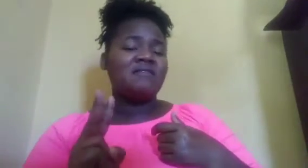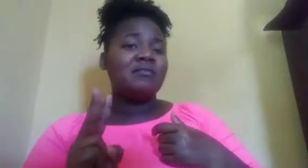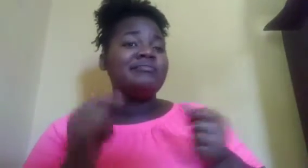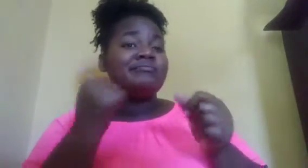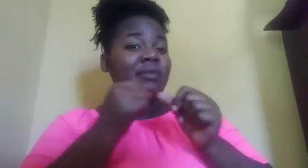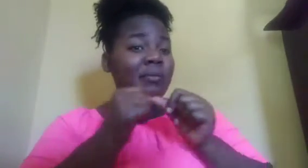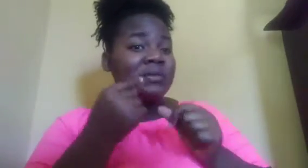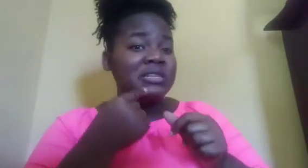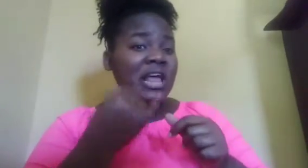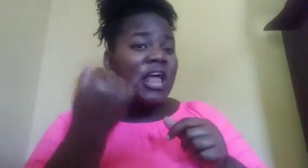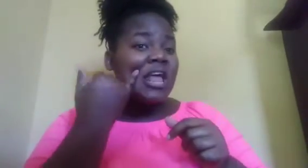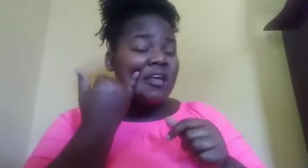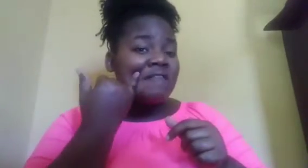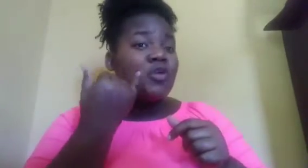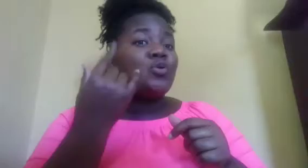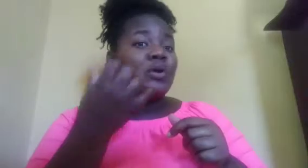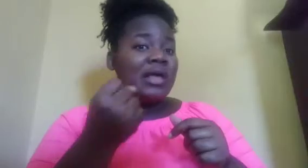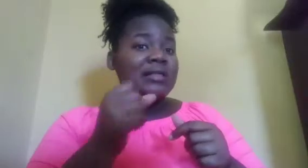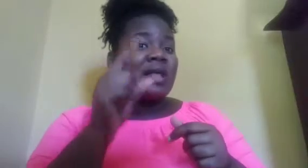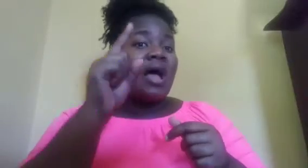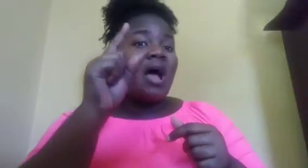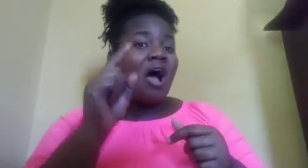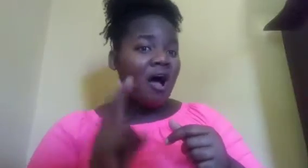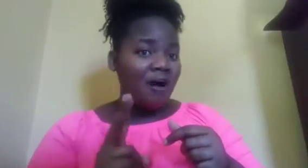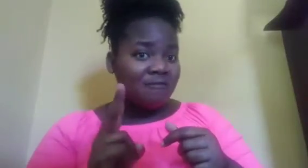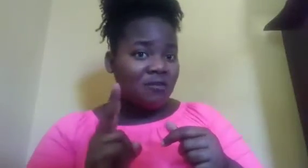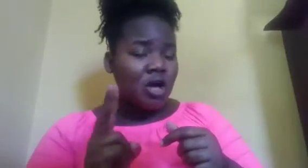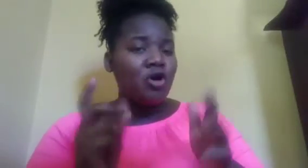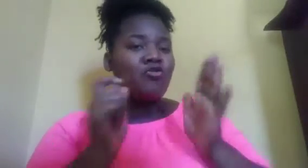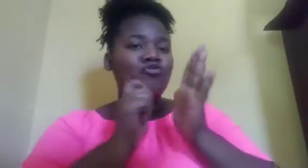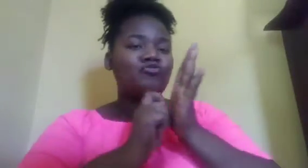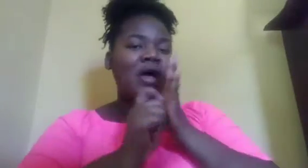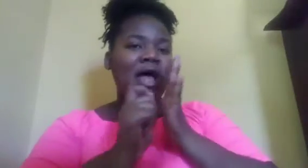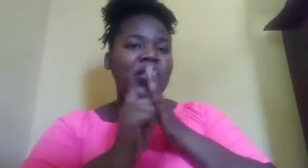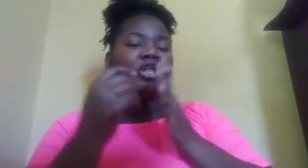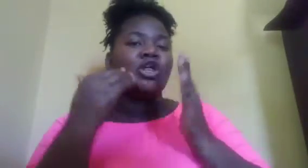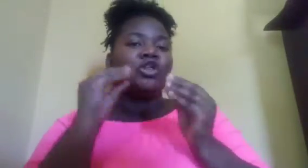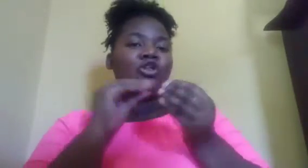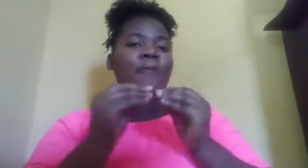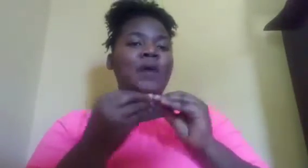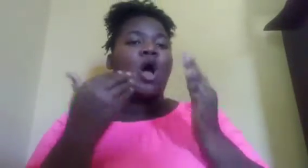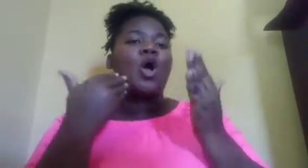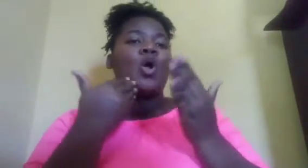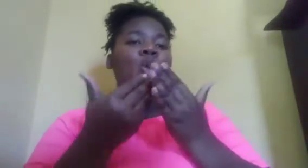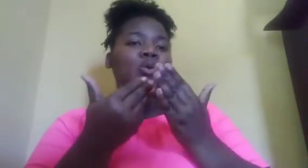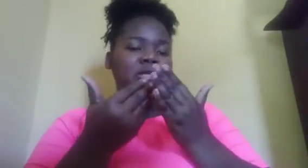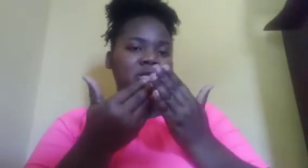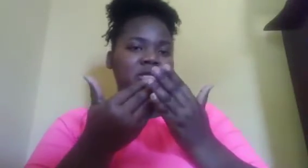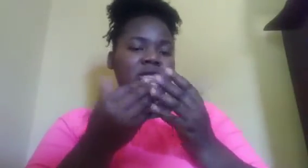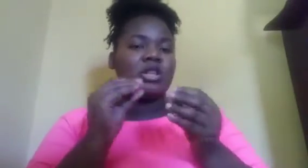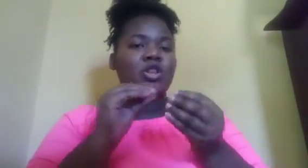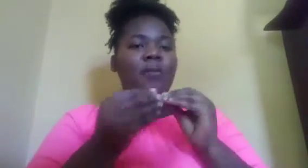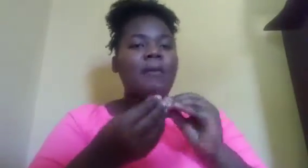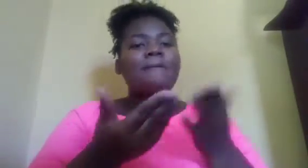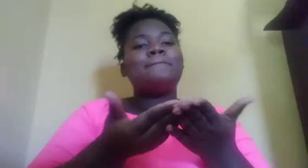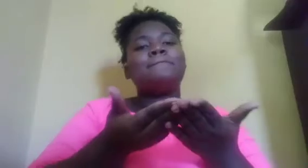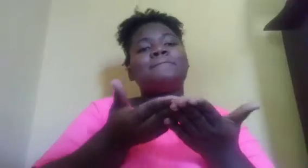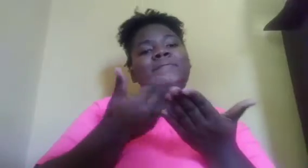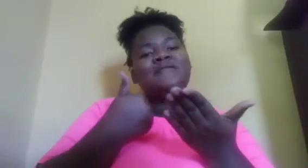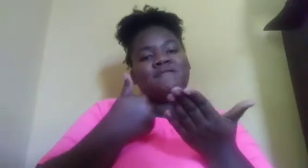So 14 and a half. Remember that I said when you get a half, you write the number that is closest to it. The number that